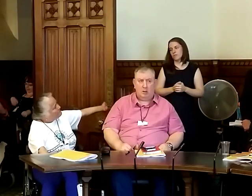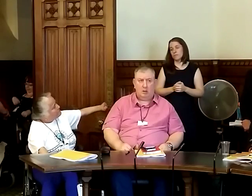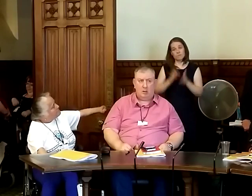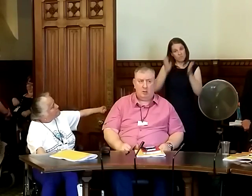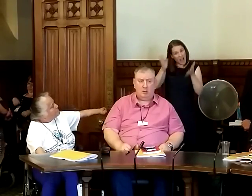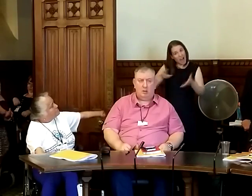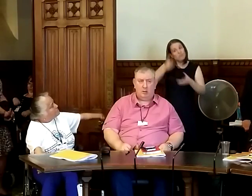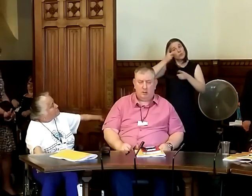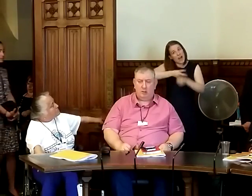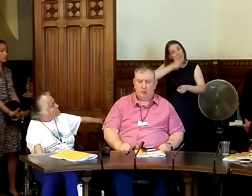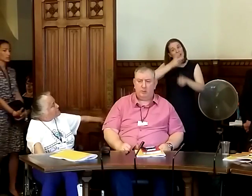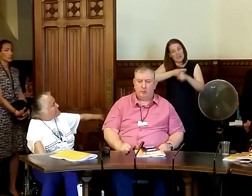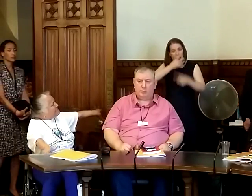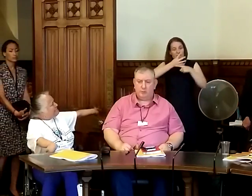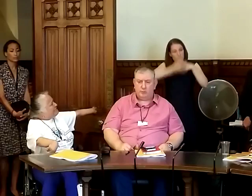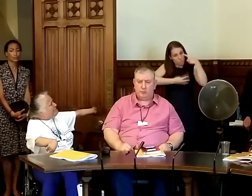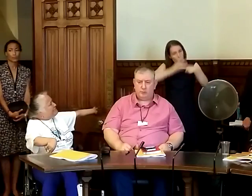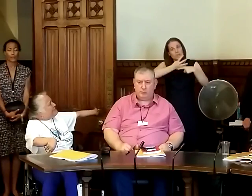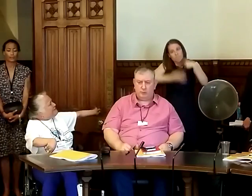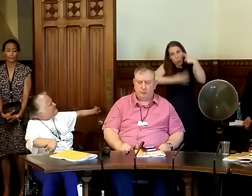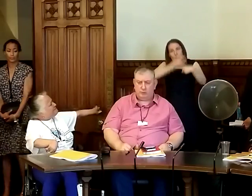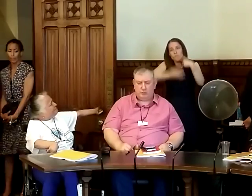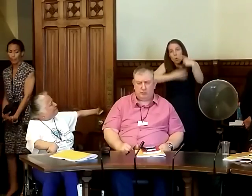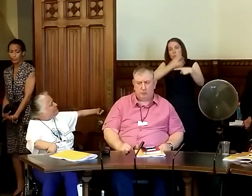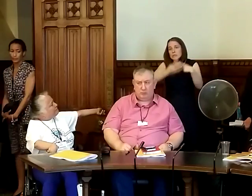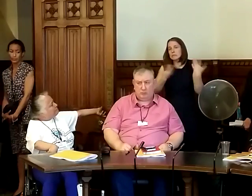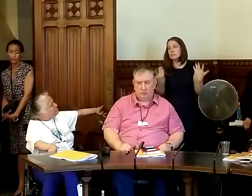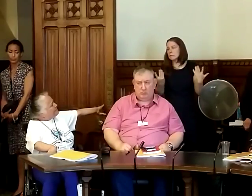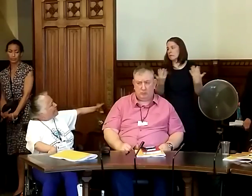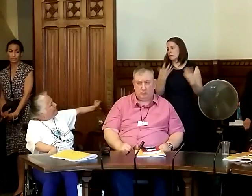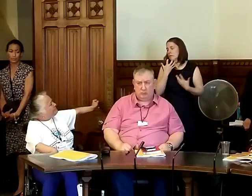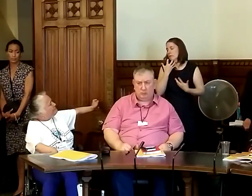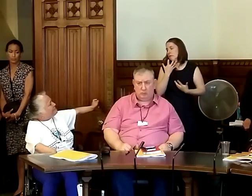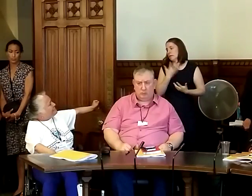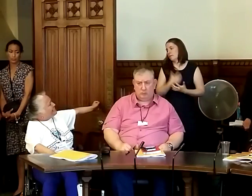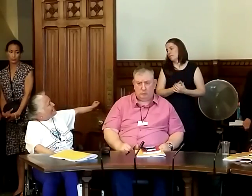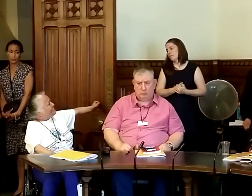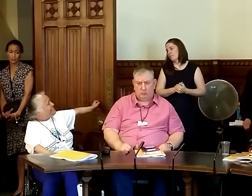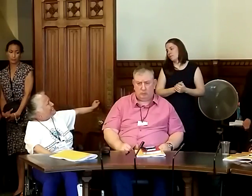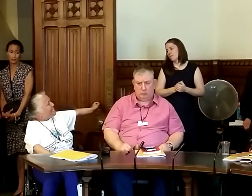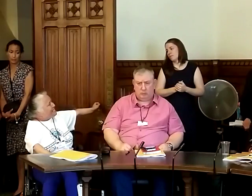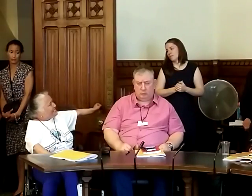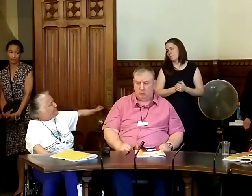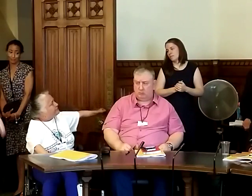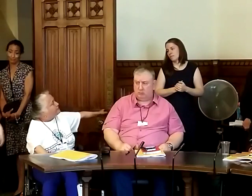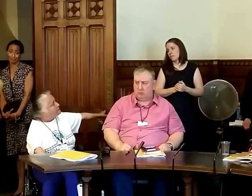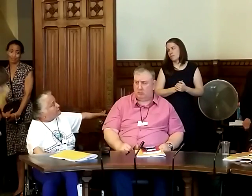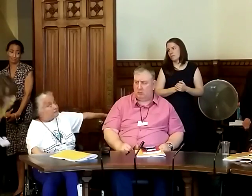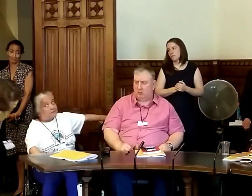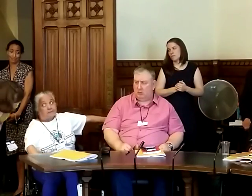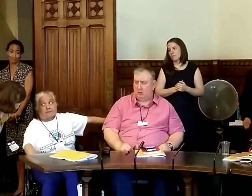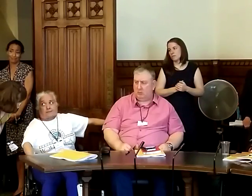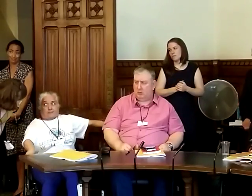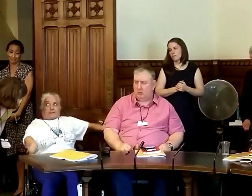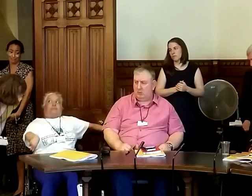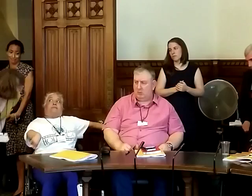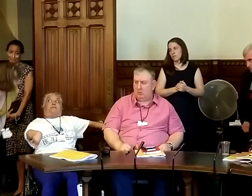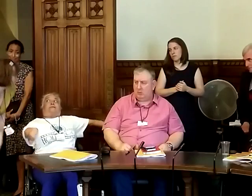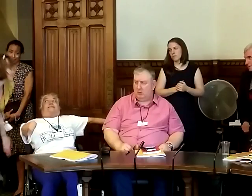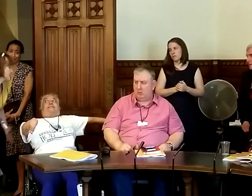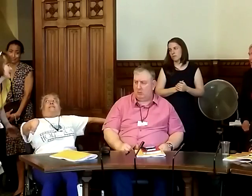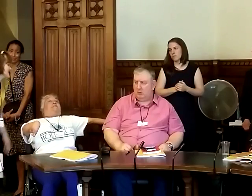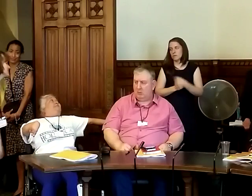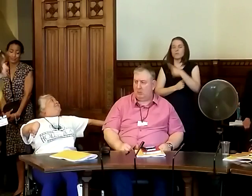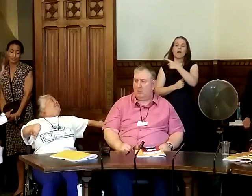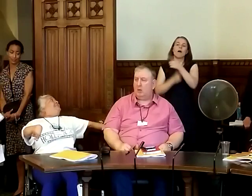4 years. Do we have to do this every 4 years? No, yes, it's 20 years. Is that 27? Because the